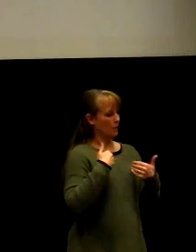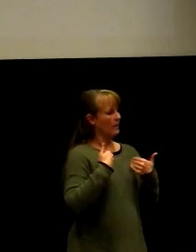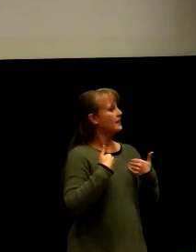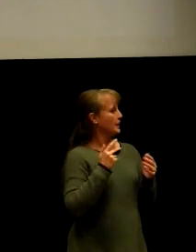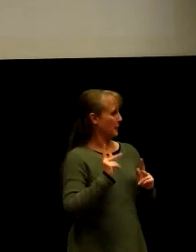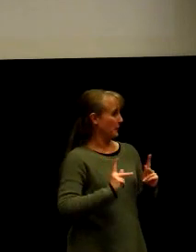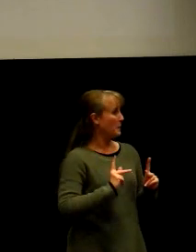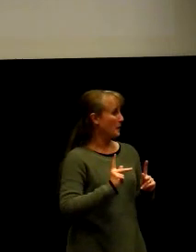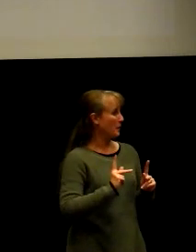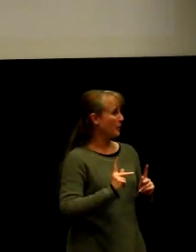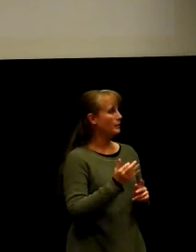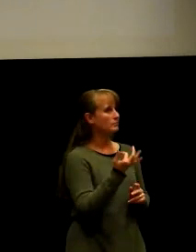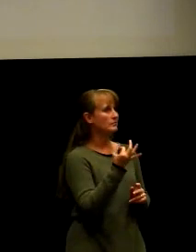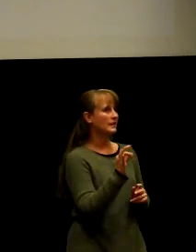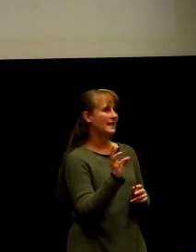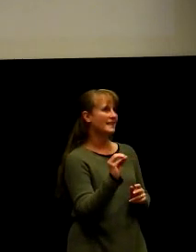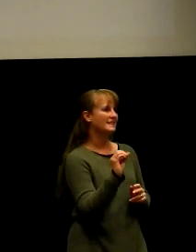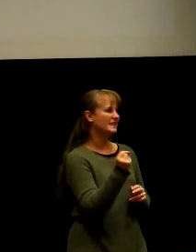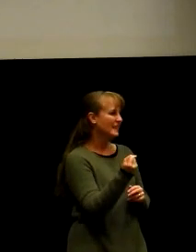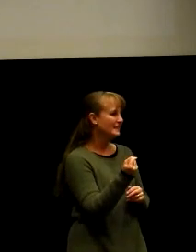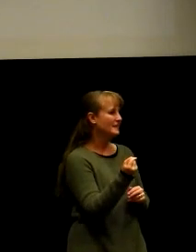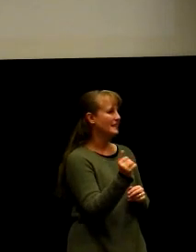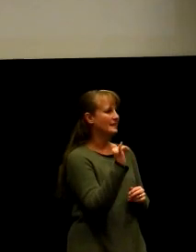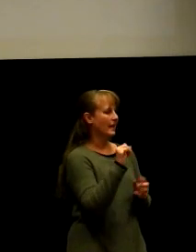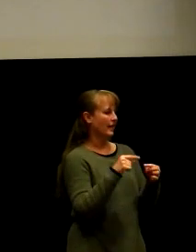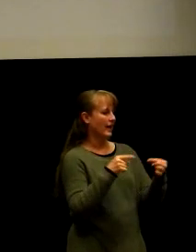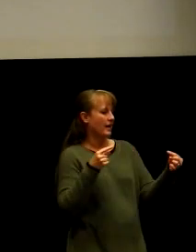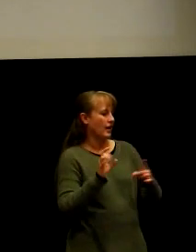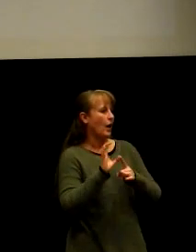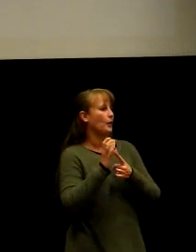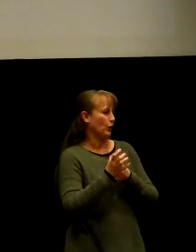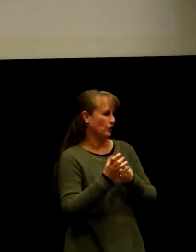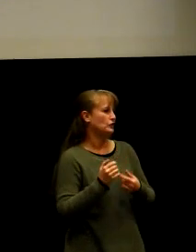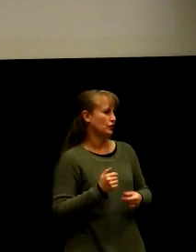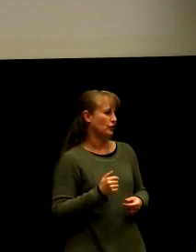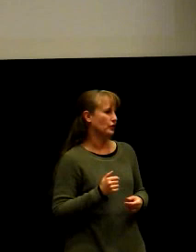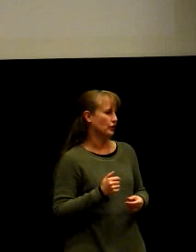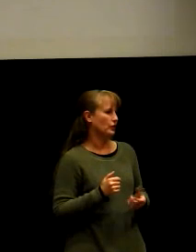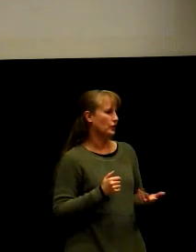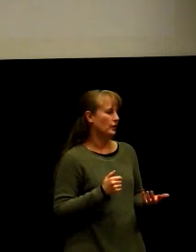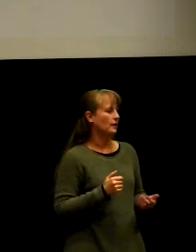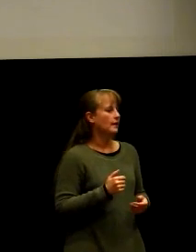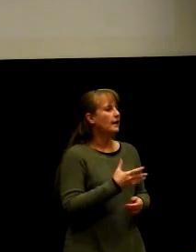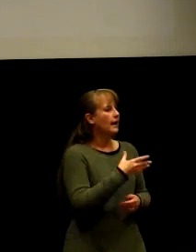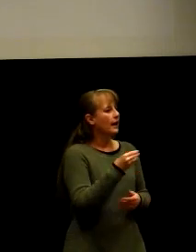younger people of the 1960s kind of counterculture.